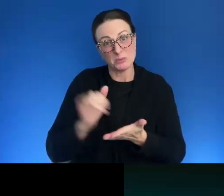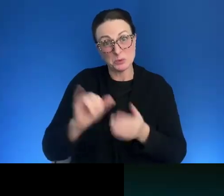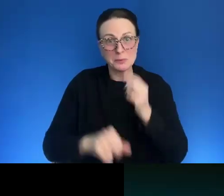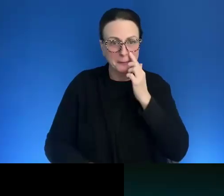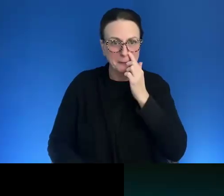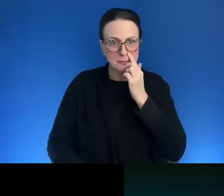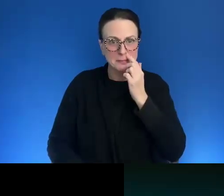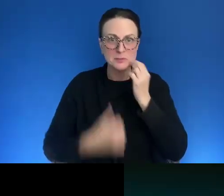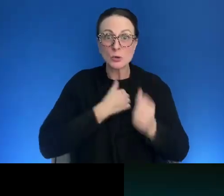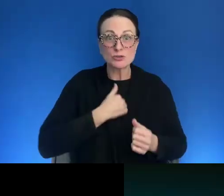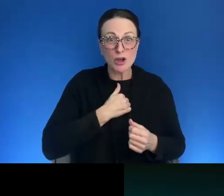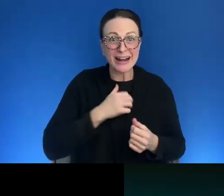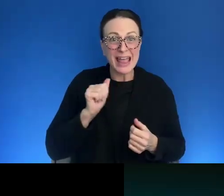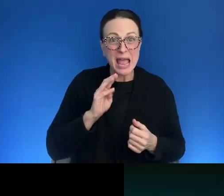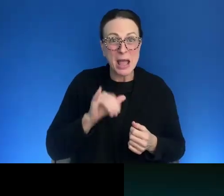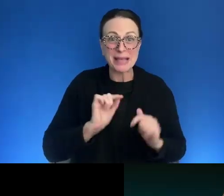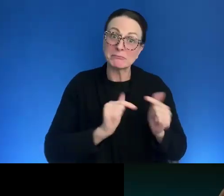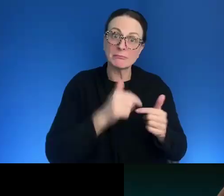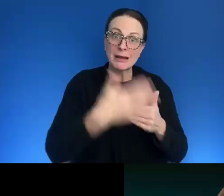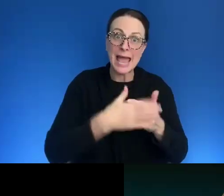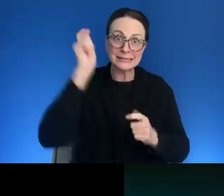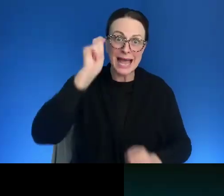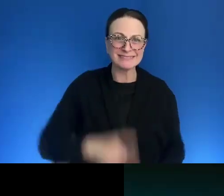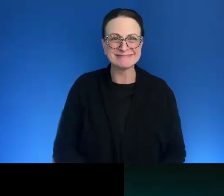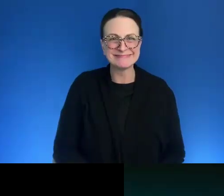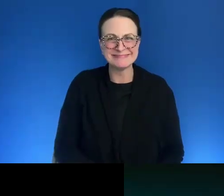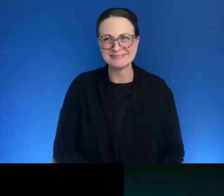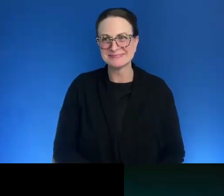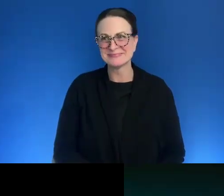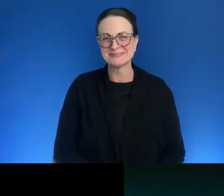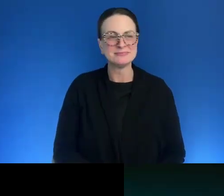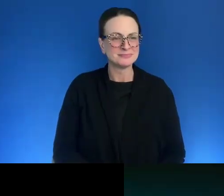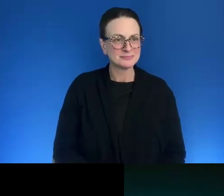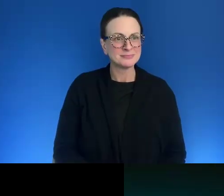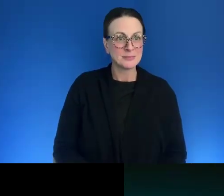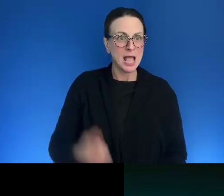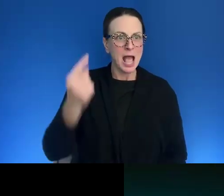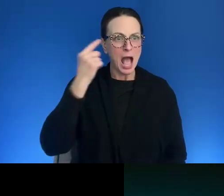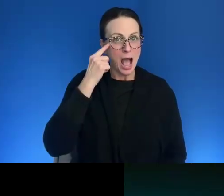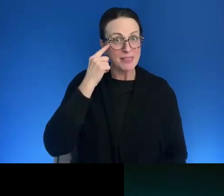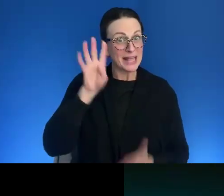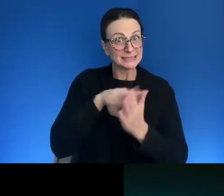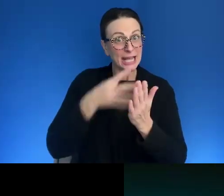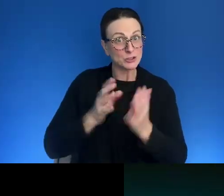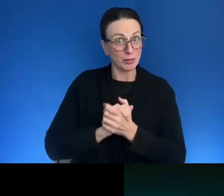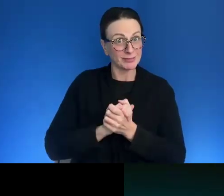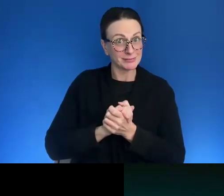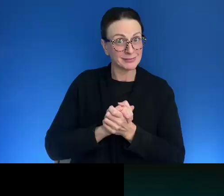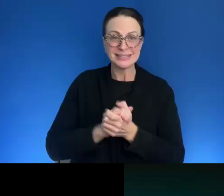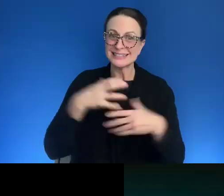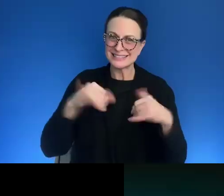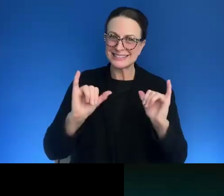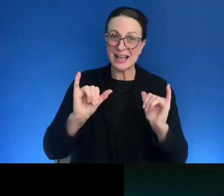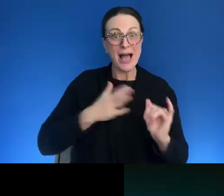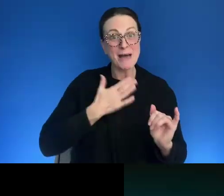well. So sorry about that, Amy. What's your next Yeah. hat? Let's have a look. Okay, so I think it's scheduling. So this is we're still